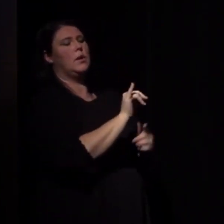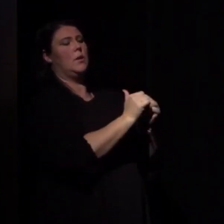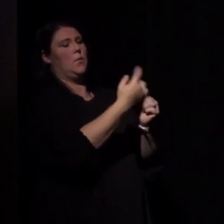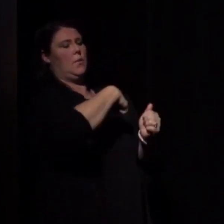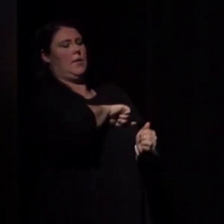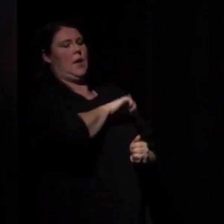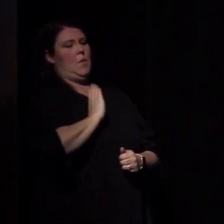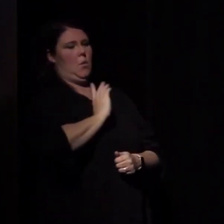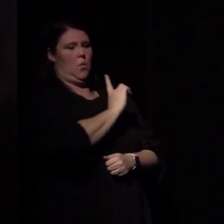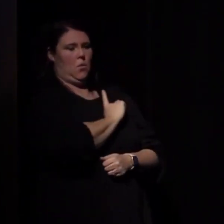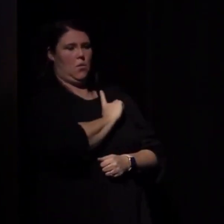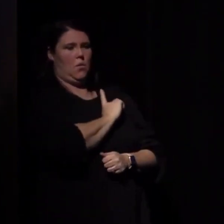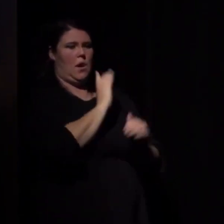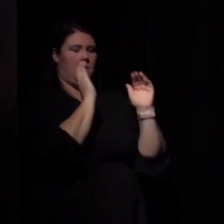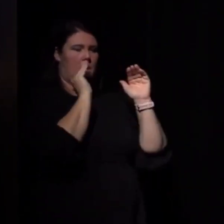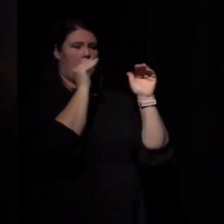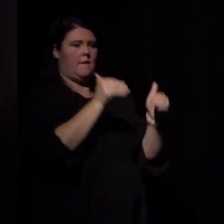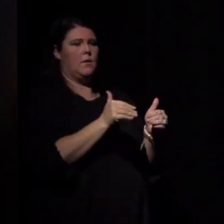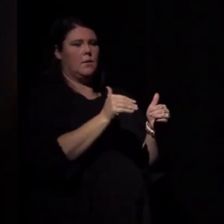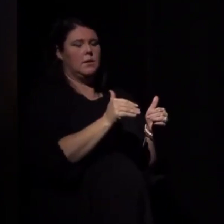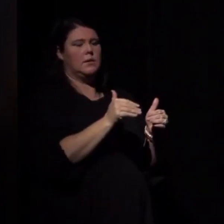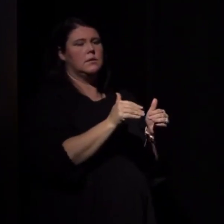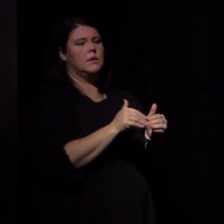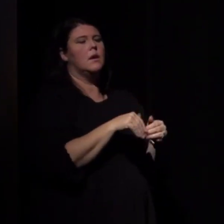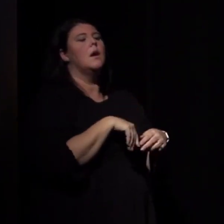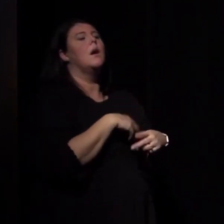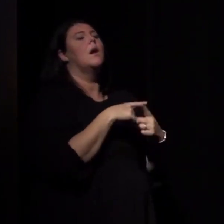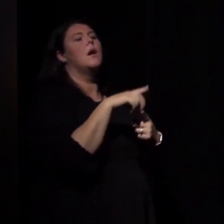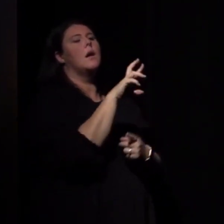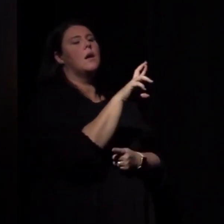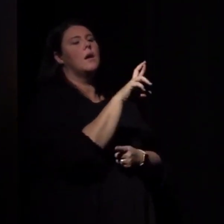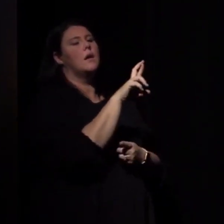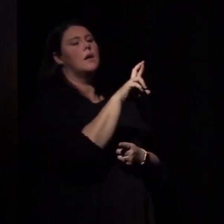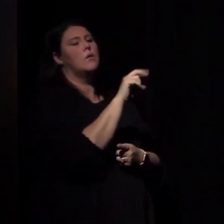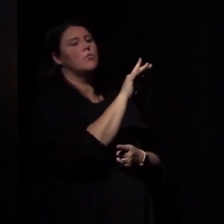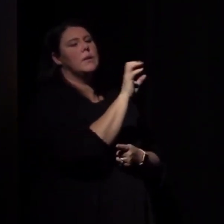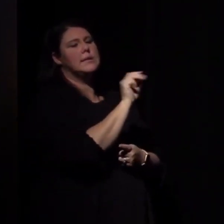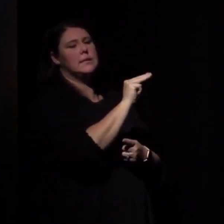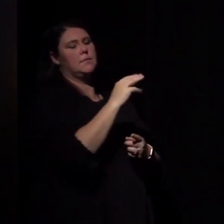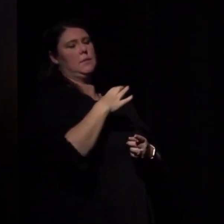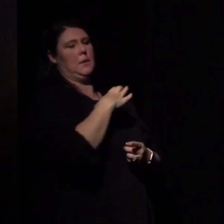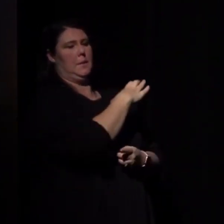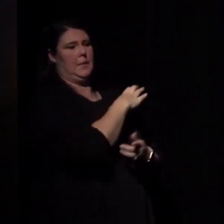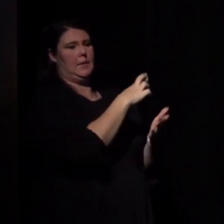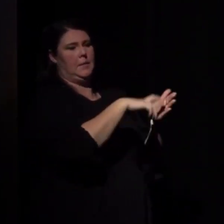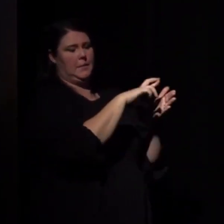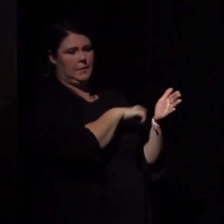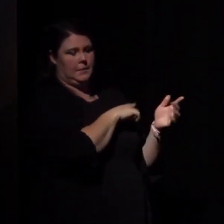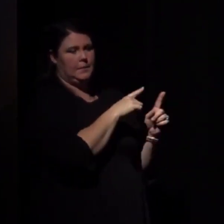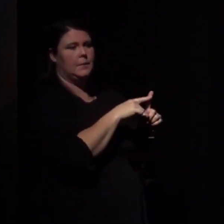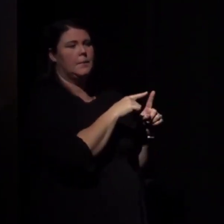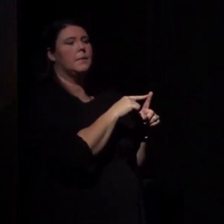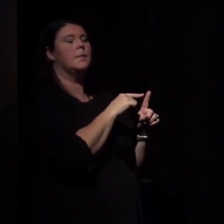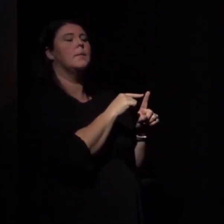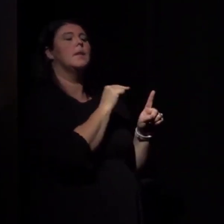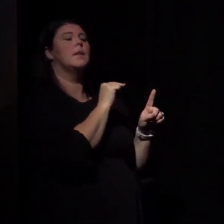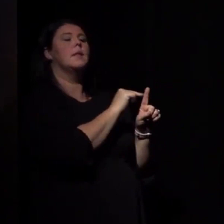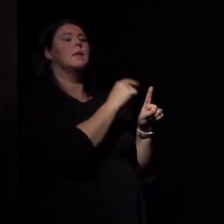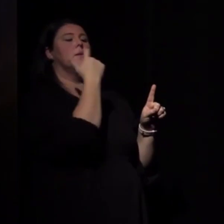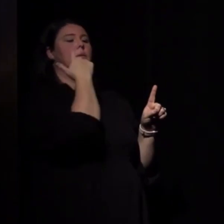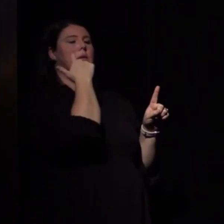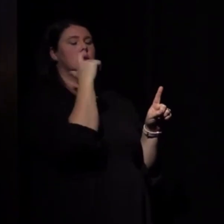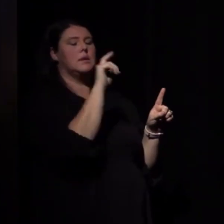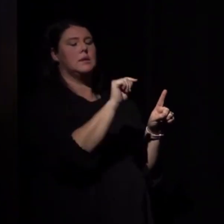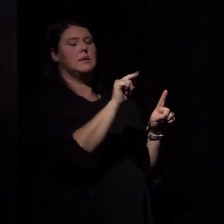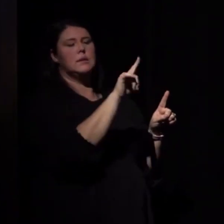many, but today I would like to highlight the United Against Racism Committee, who is here today. The United Against Racism Committee was started by